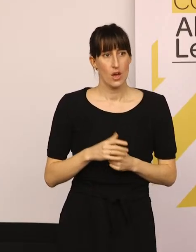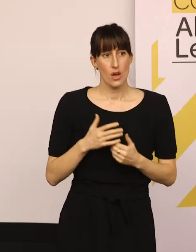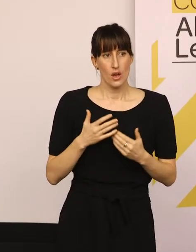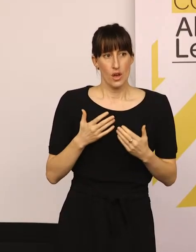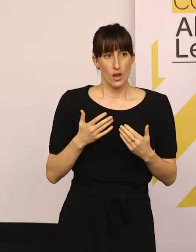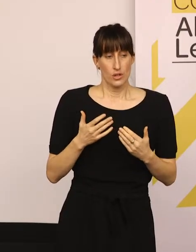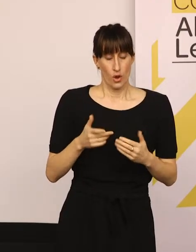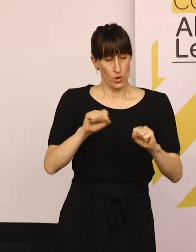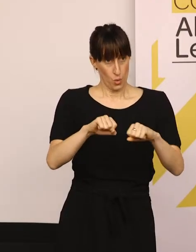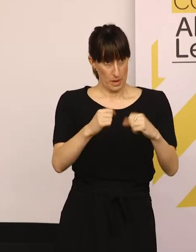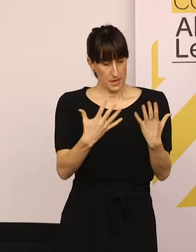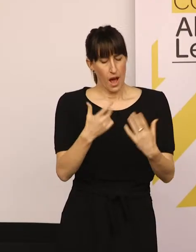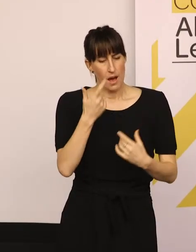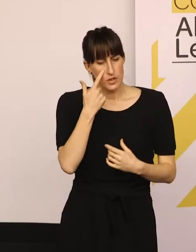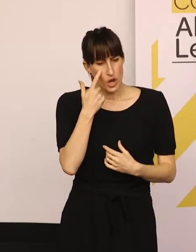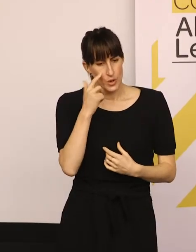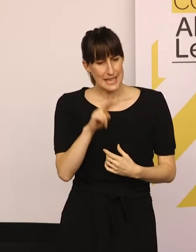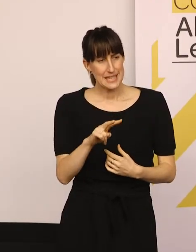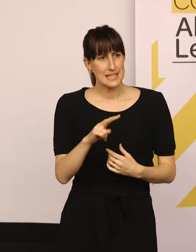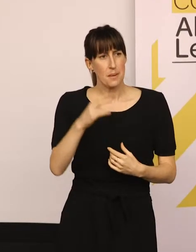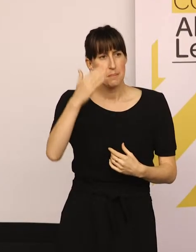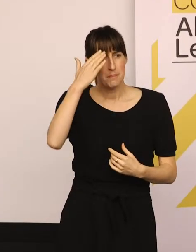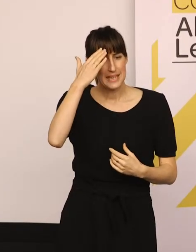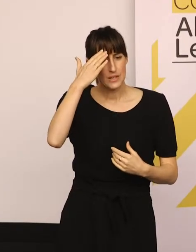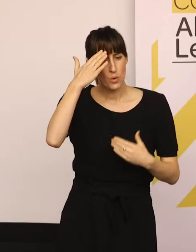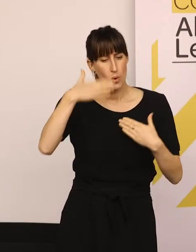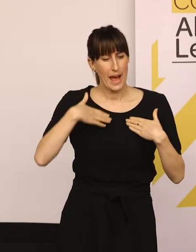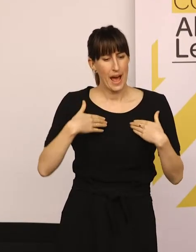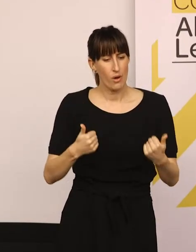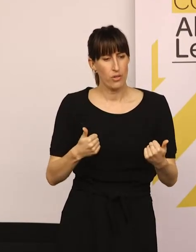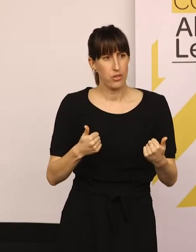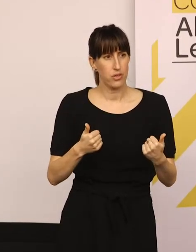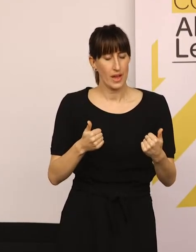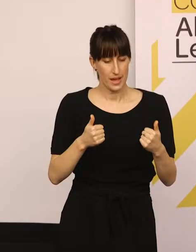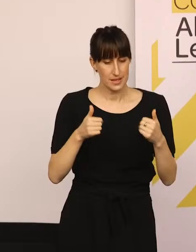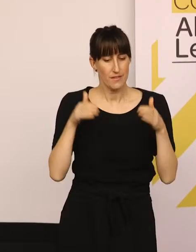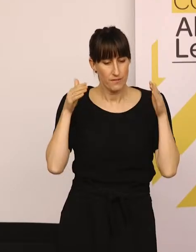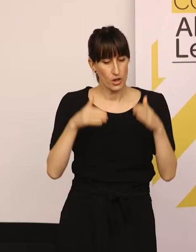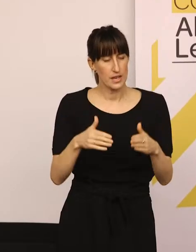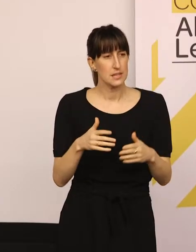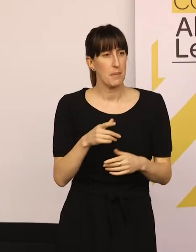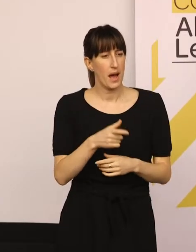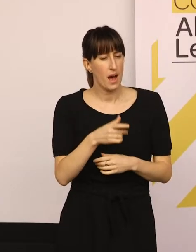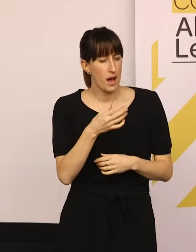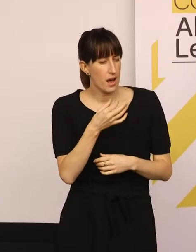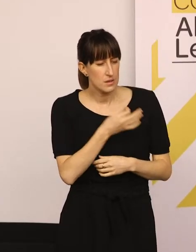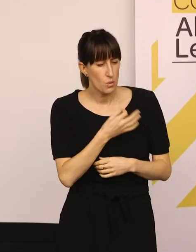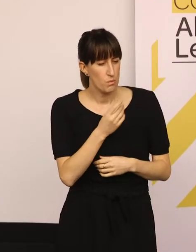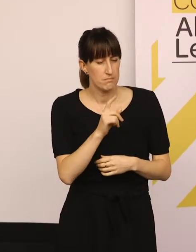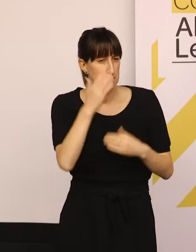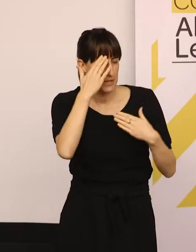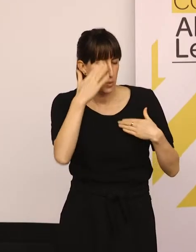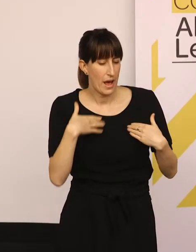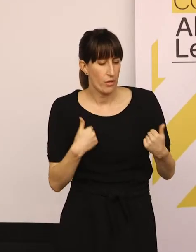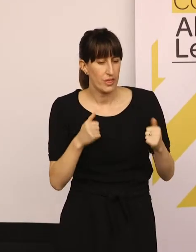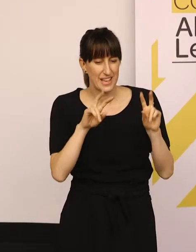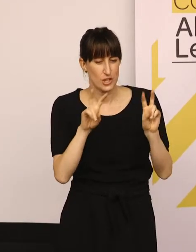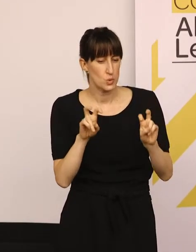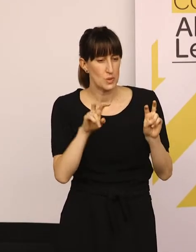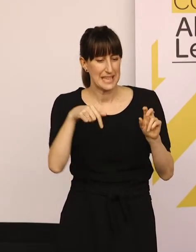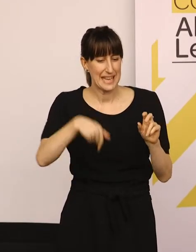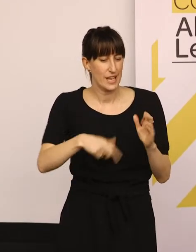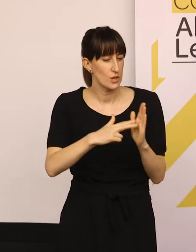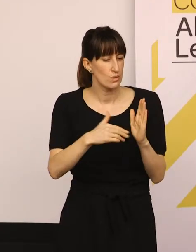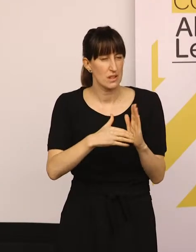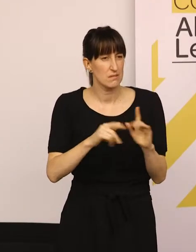a focus on the website as well, are New Zealanders facing right now? So I think there is a range of issues, and I would put